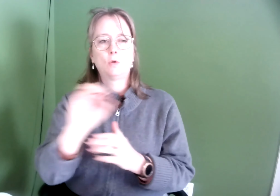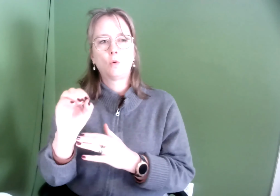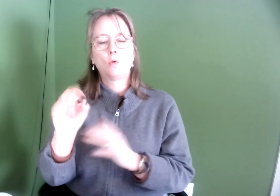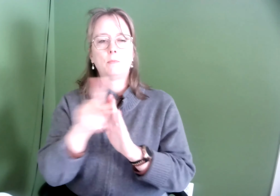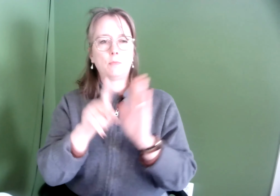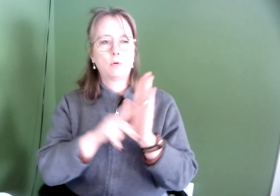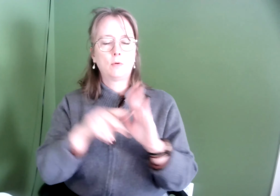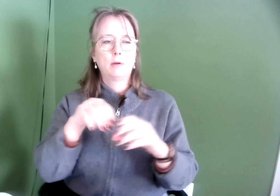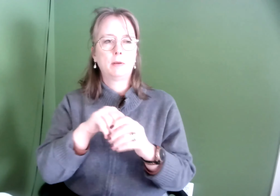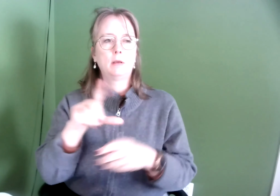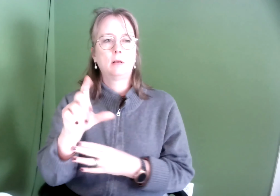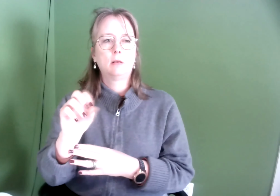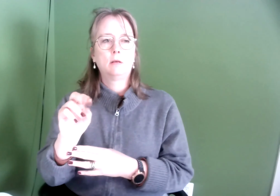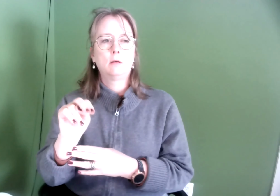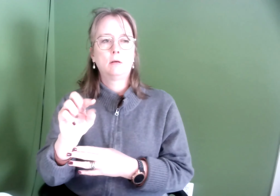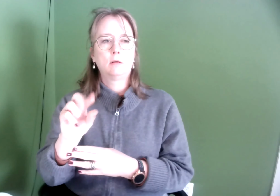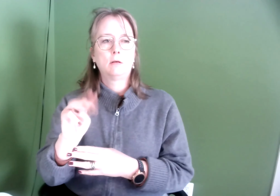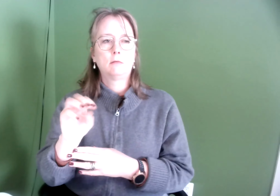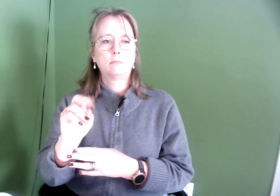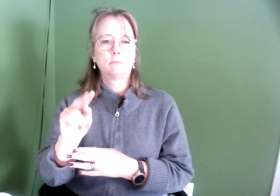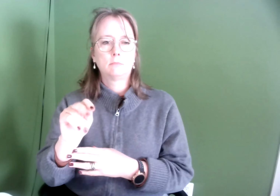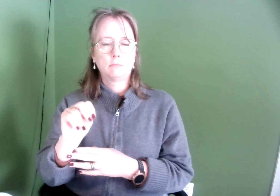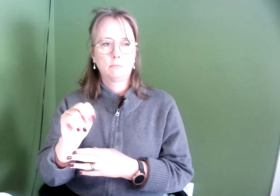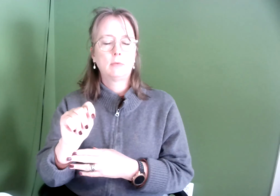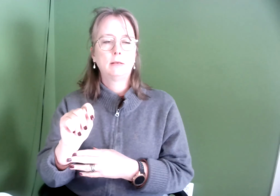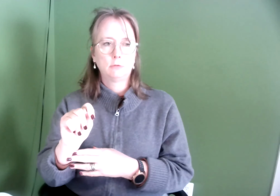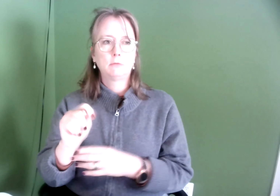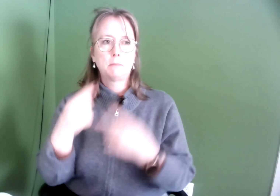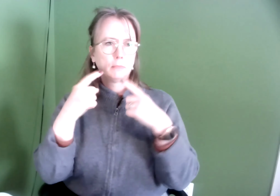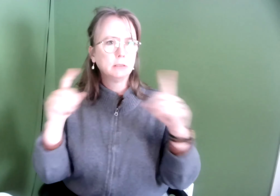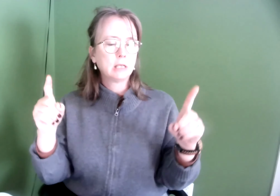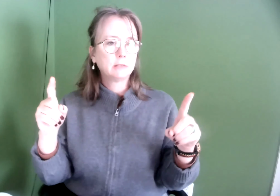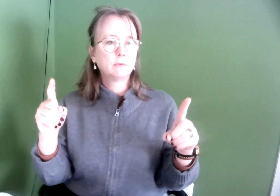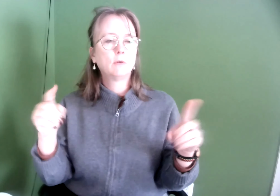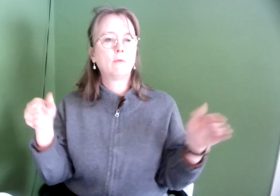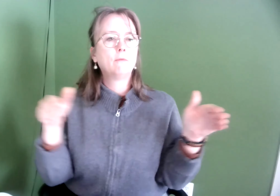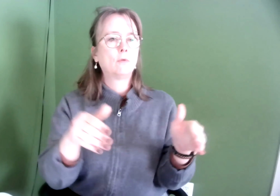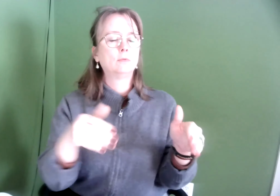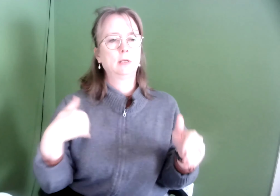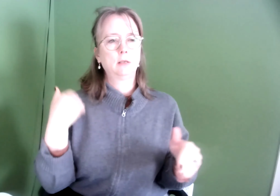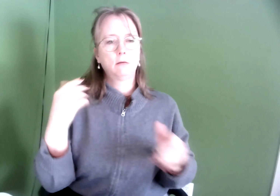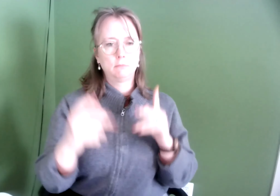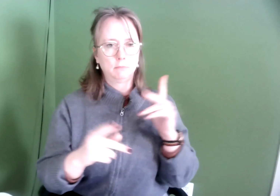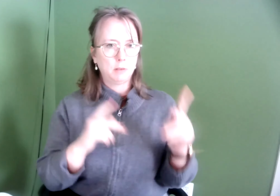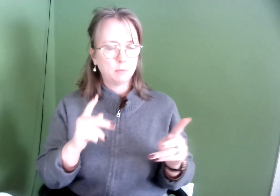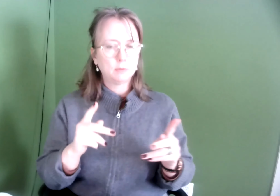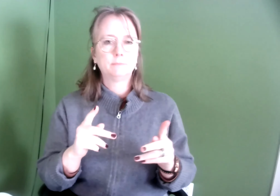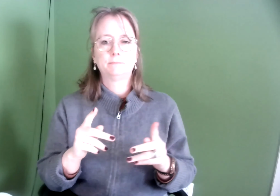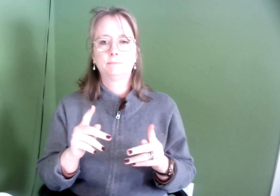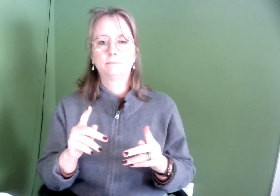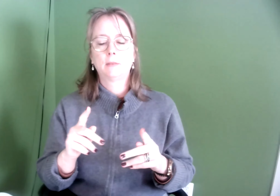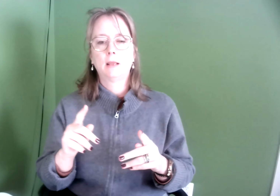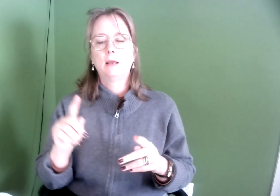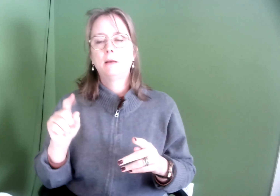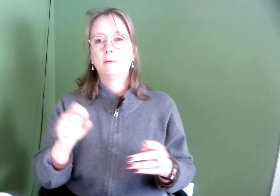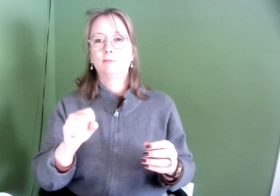it works really well. Of course, we only accept young people, but part of this isn't just about keeping people out of jail. It's